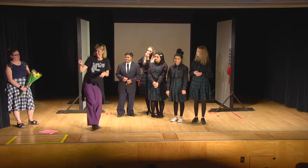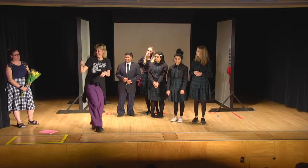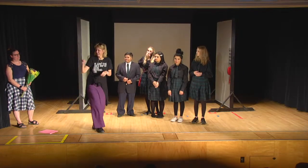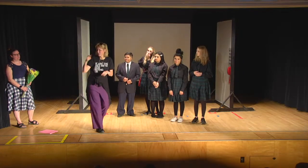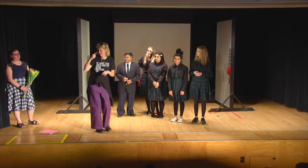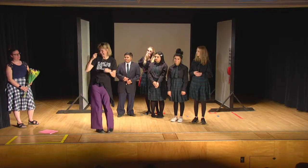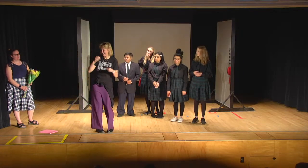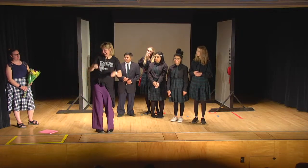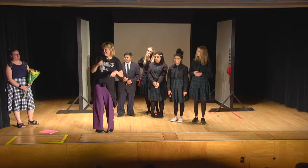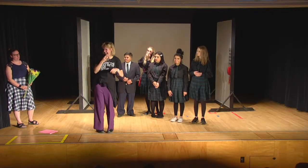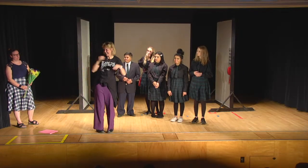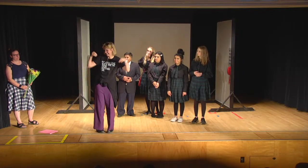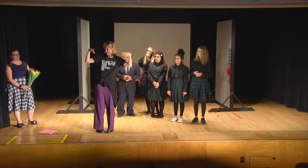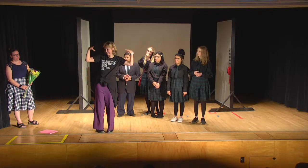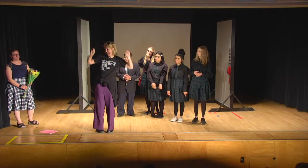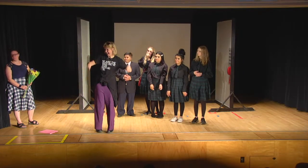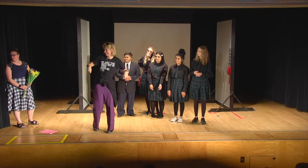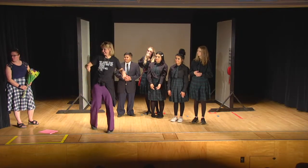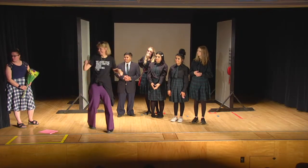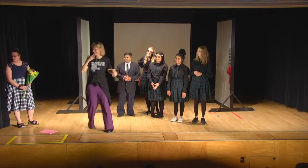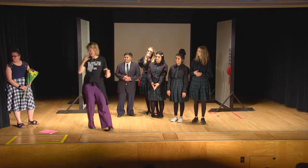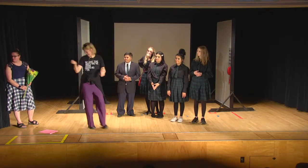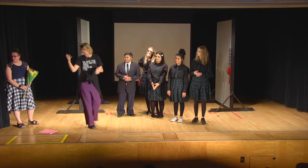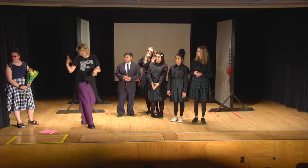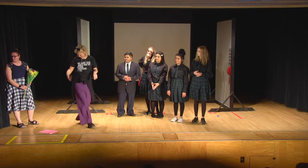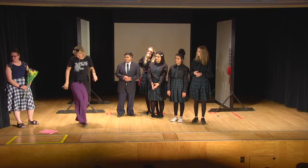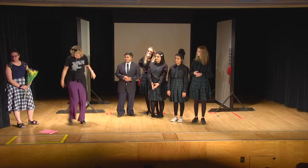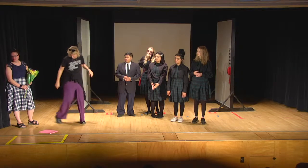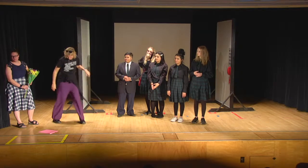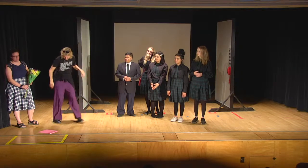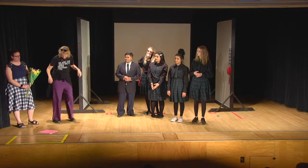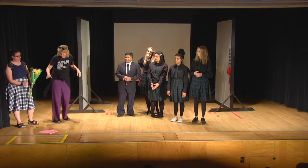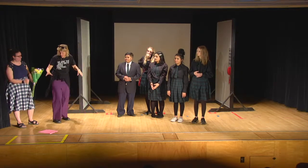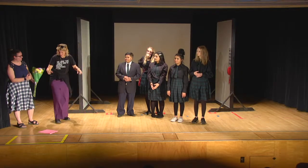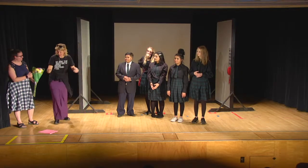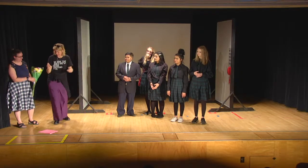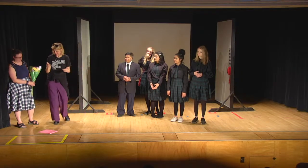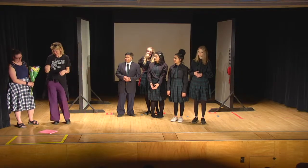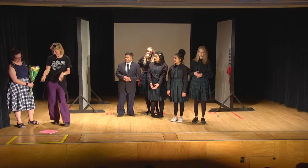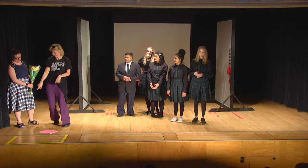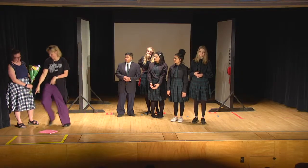Can you turn the lights on? You can. Oh, you can turn the lights on. Thanks so much.